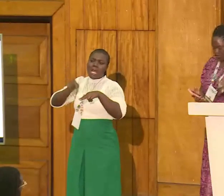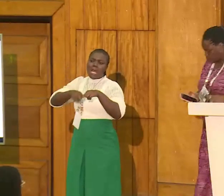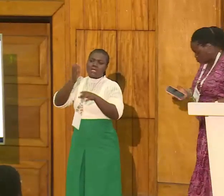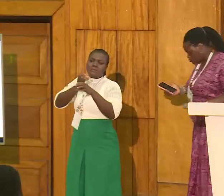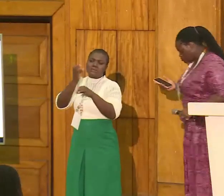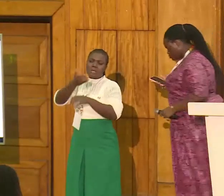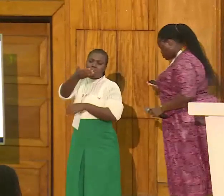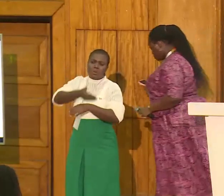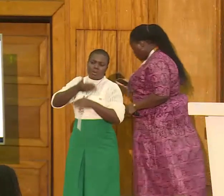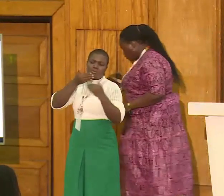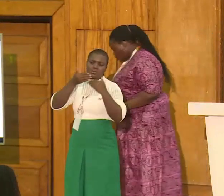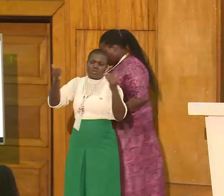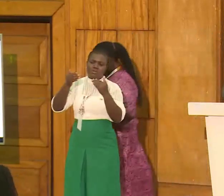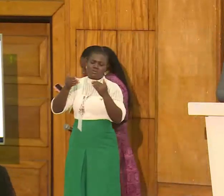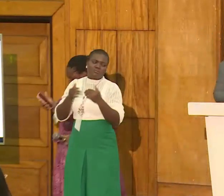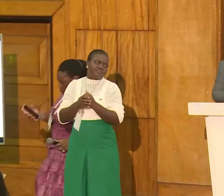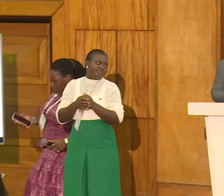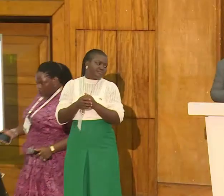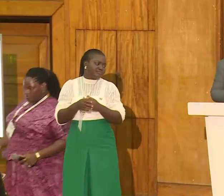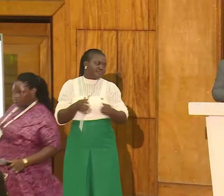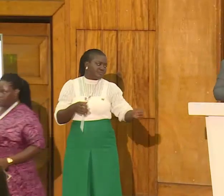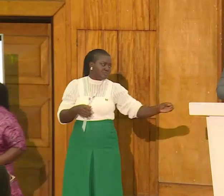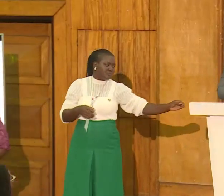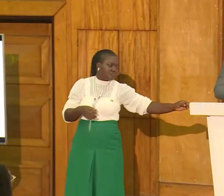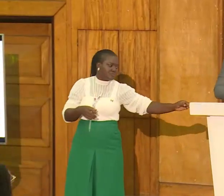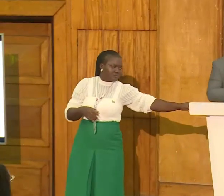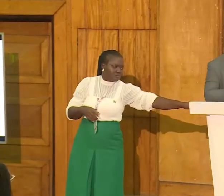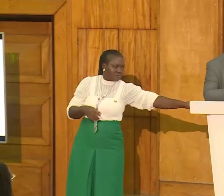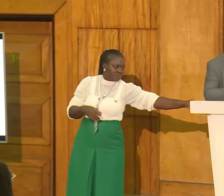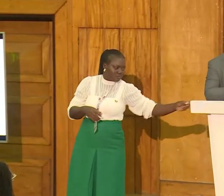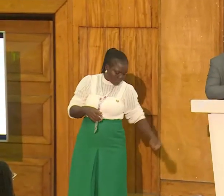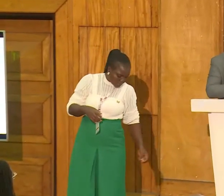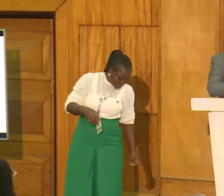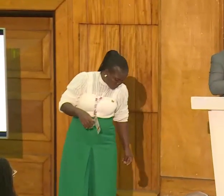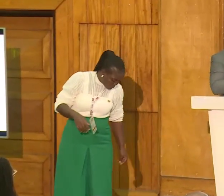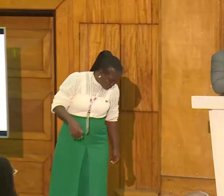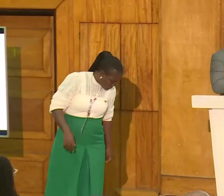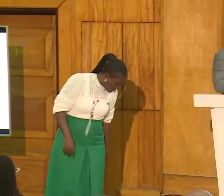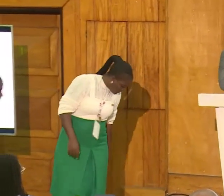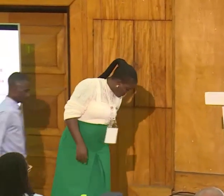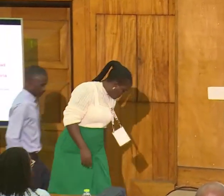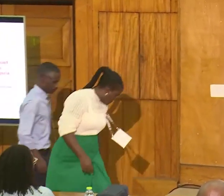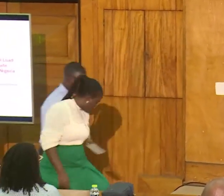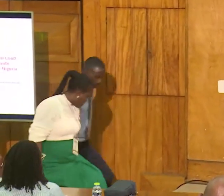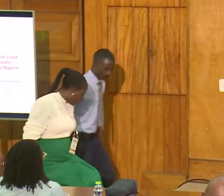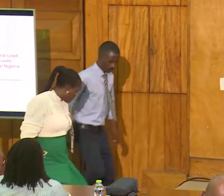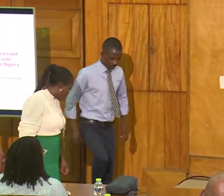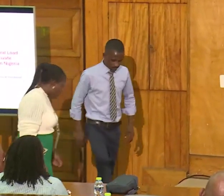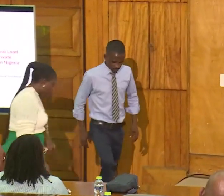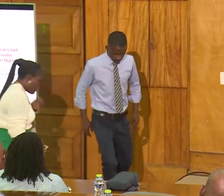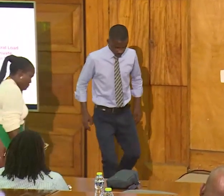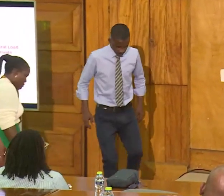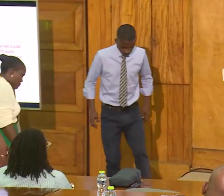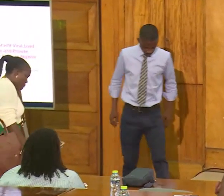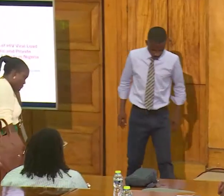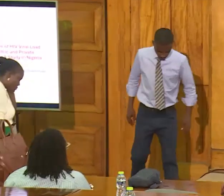you. Thank you very much, my sister. I am surprised. Maybe the moderation